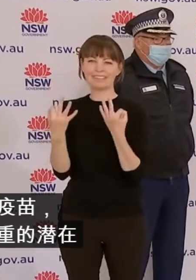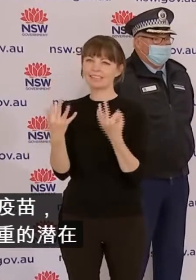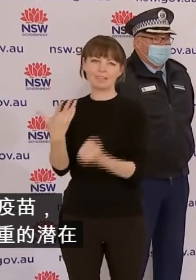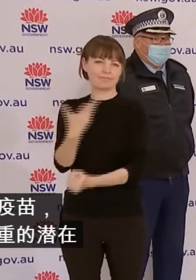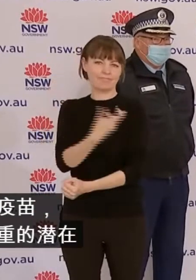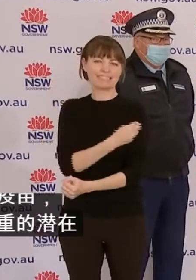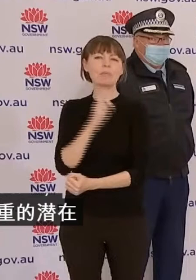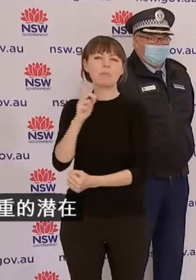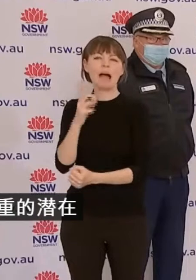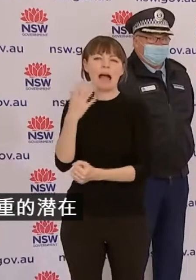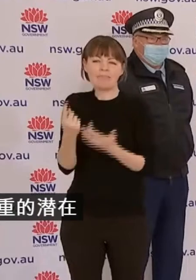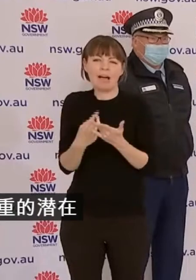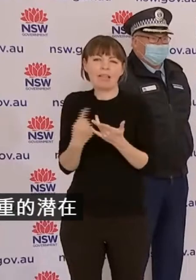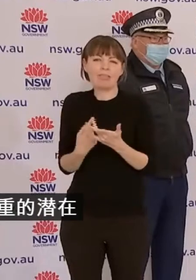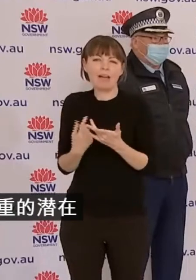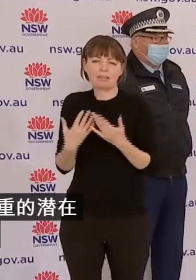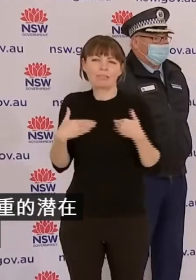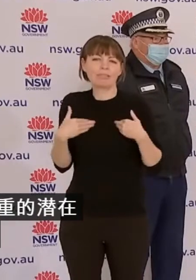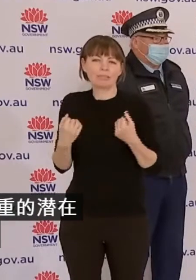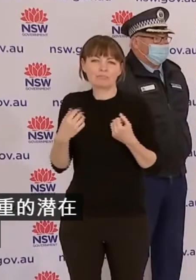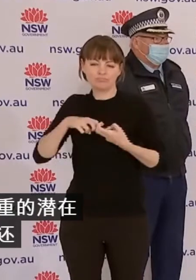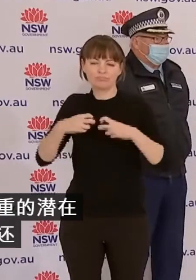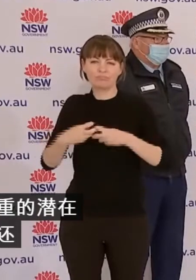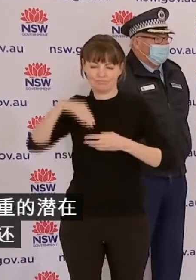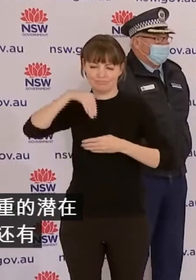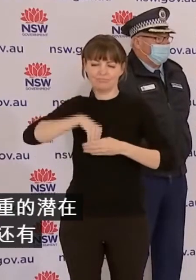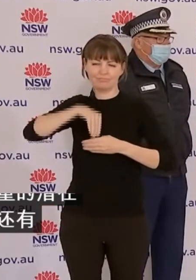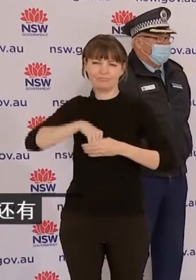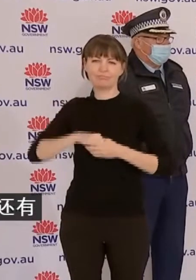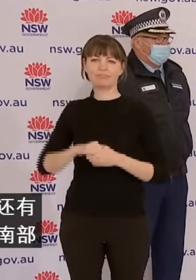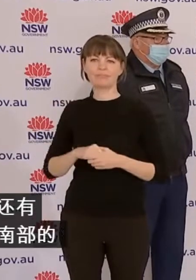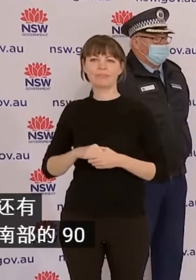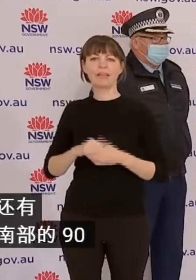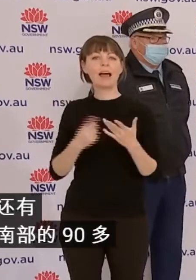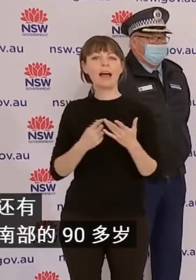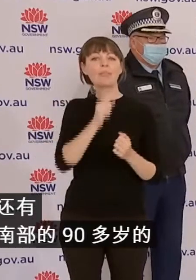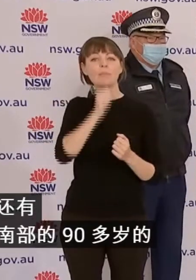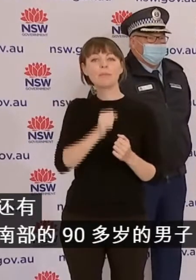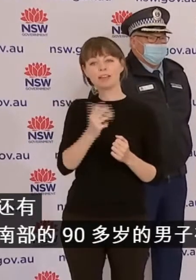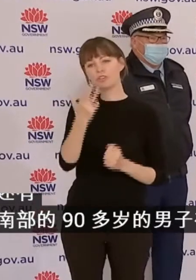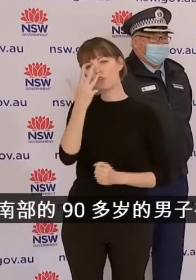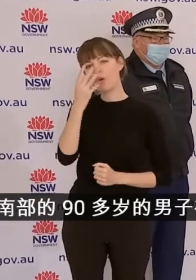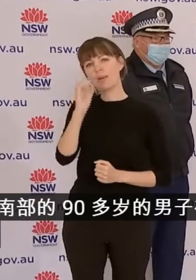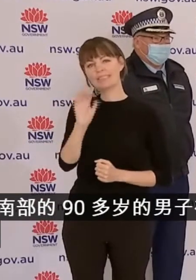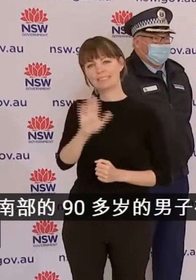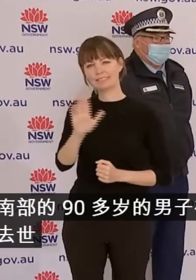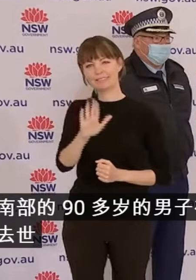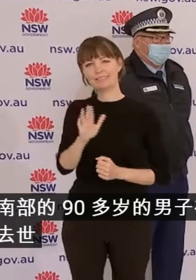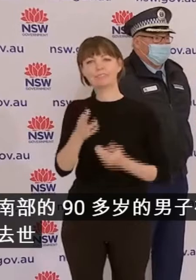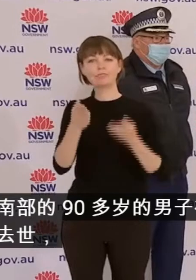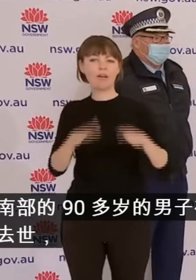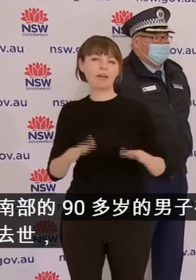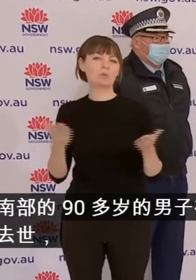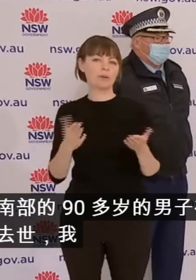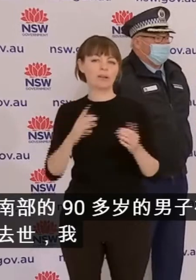significant underlying health conditions, and also a man in his 90s from southwestern Sydney died at Concord Hospital.